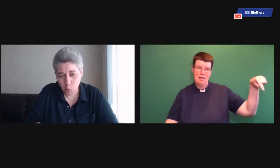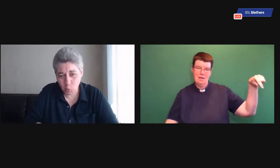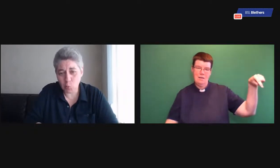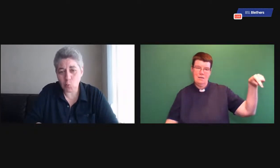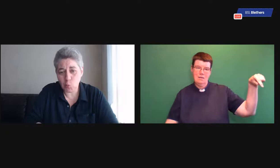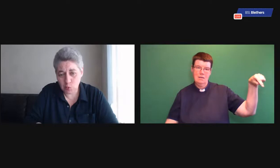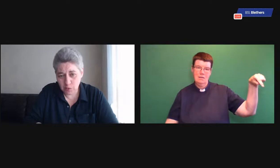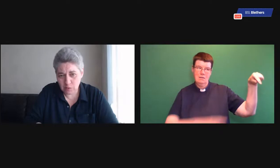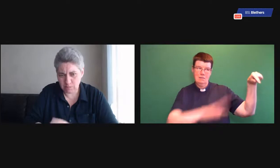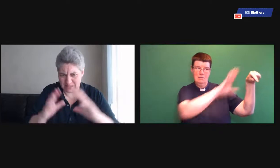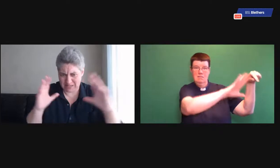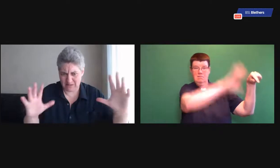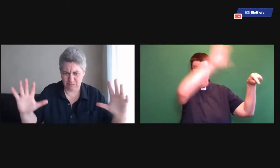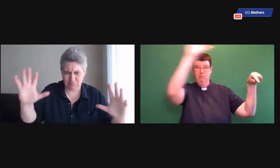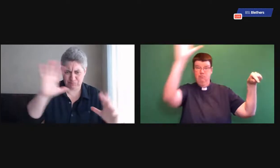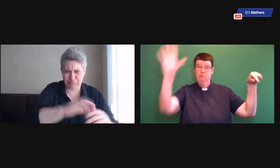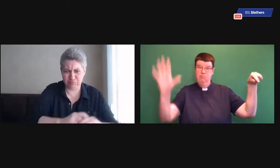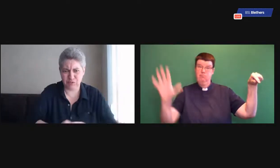Skye.